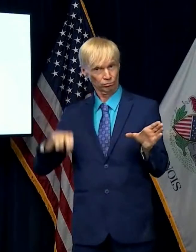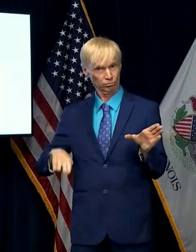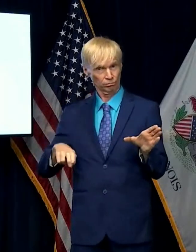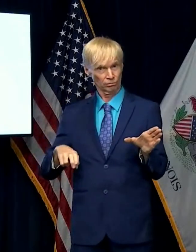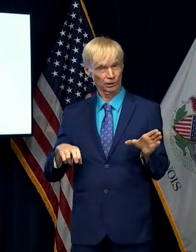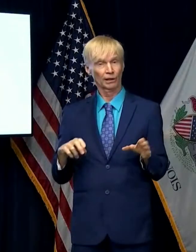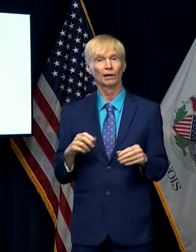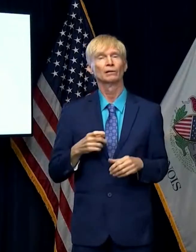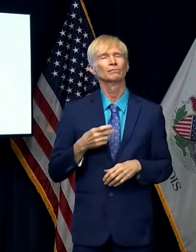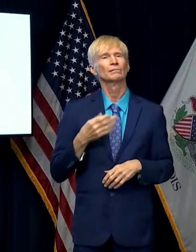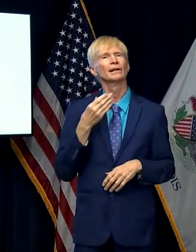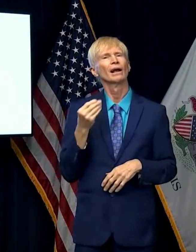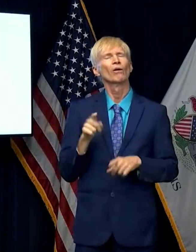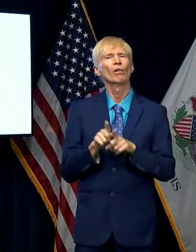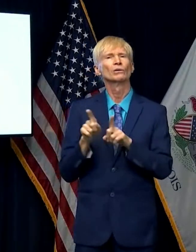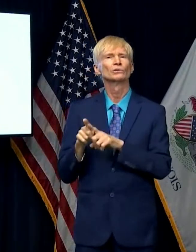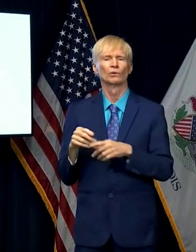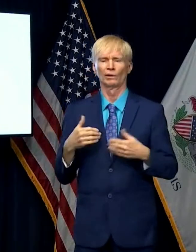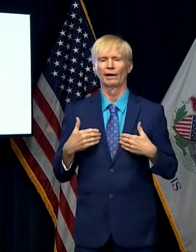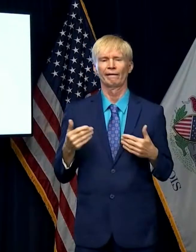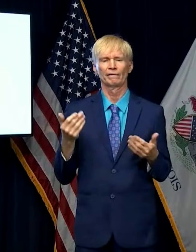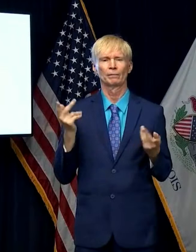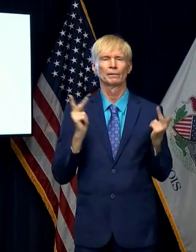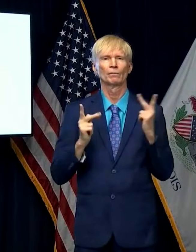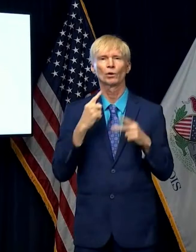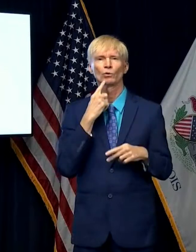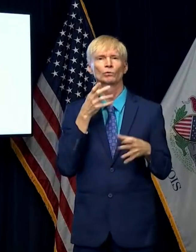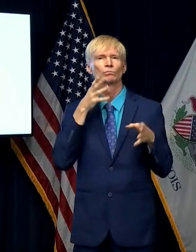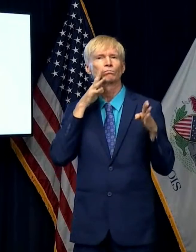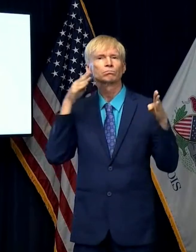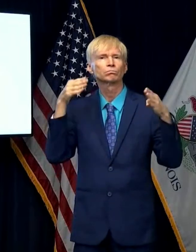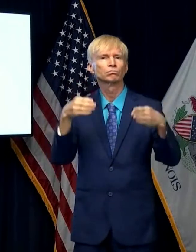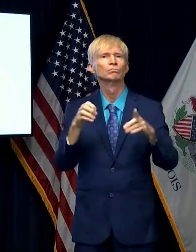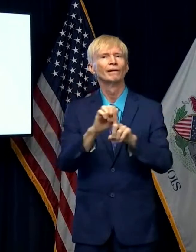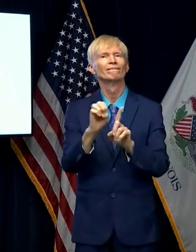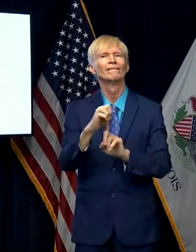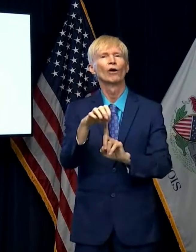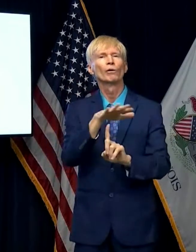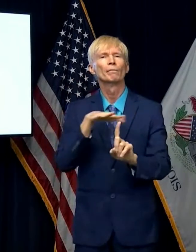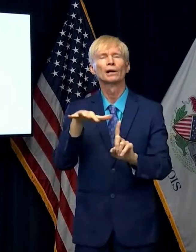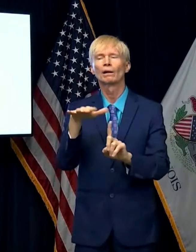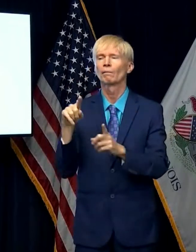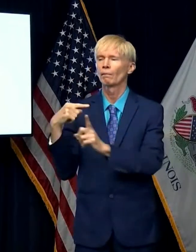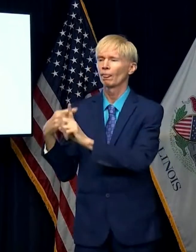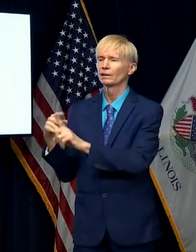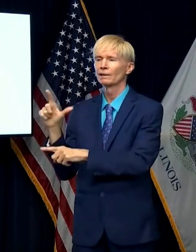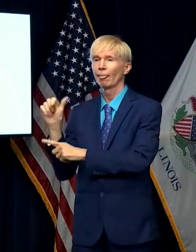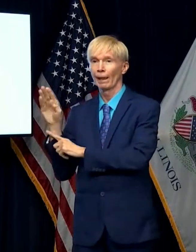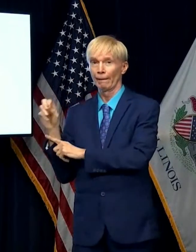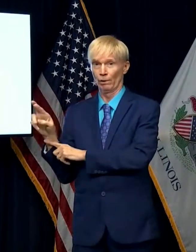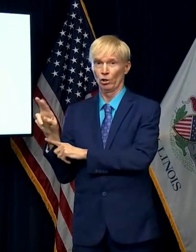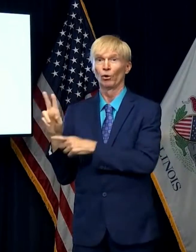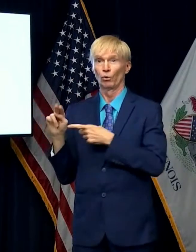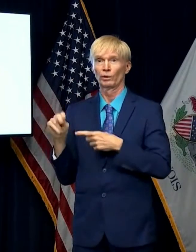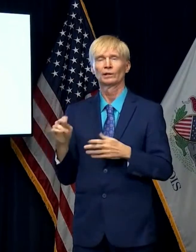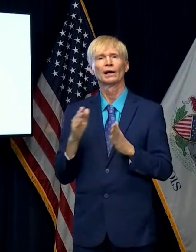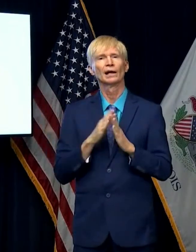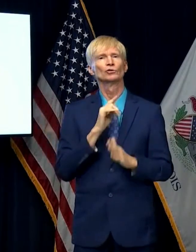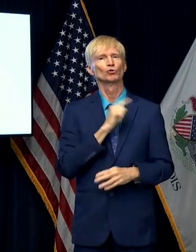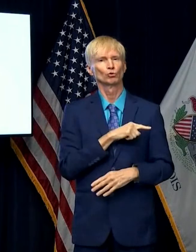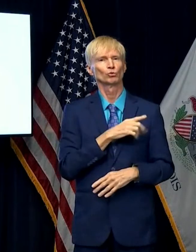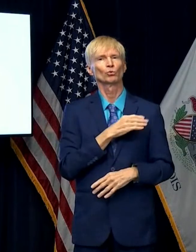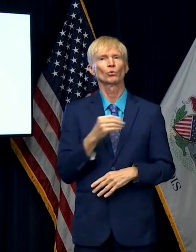both environmentalists as well as the labor unions calling on you and